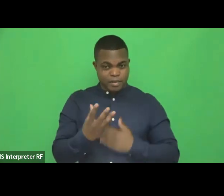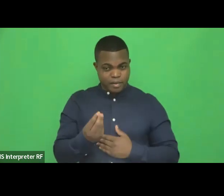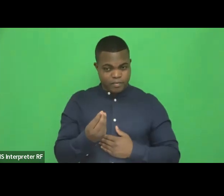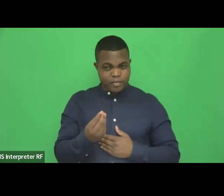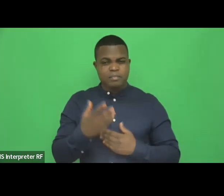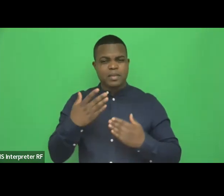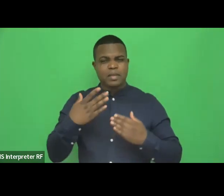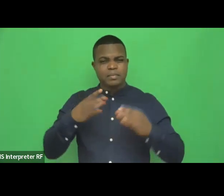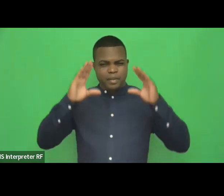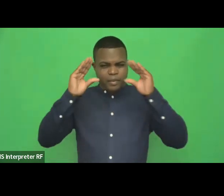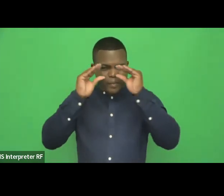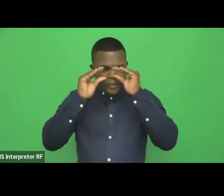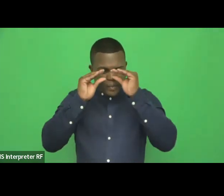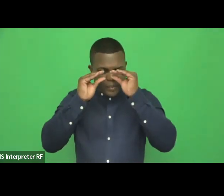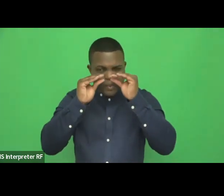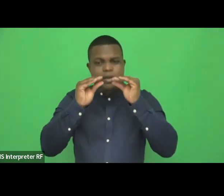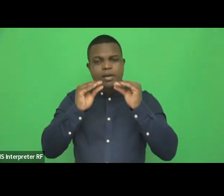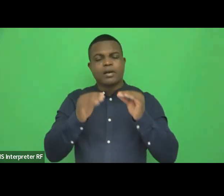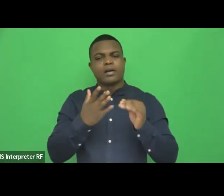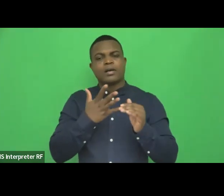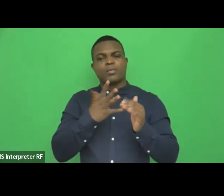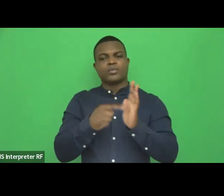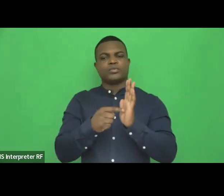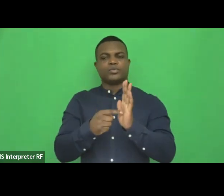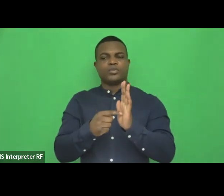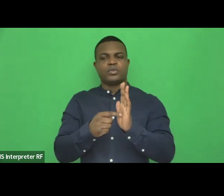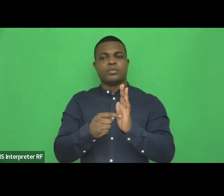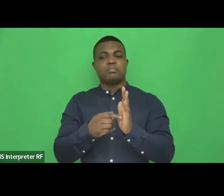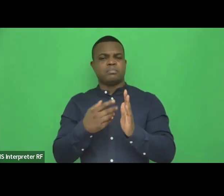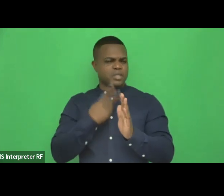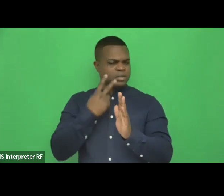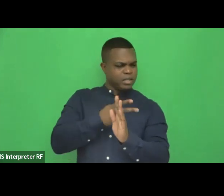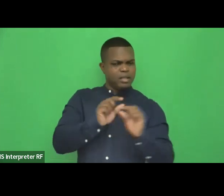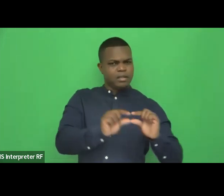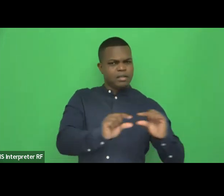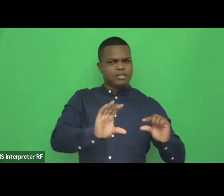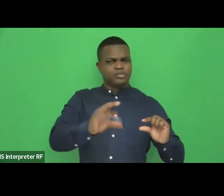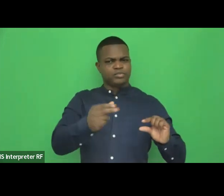Okay, so I'm going to move to the video on visual adjustments.